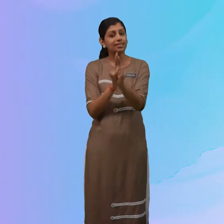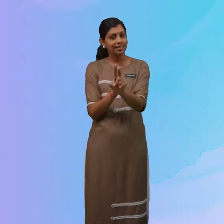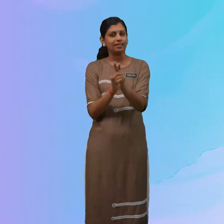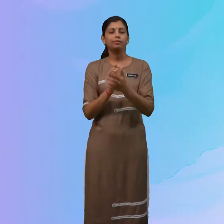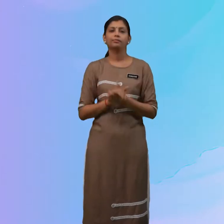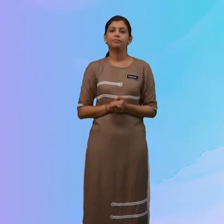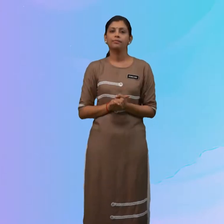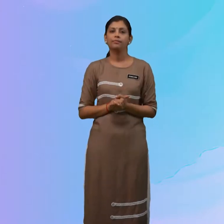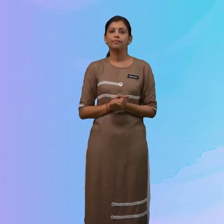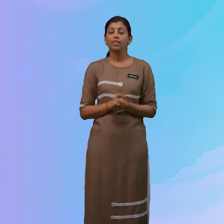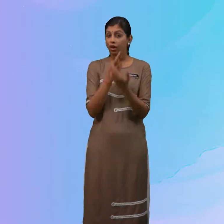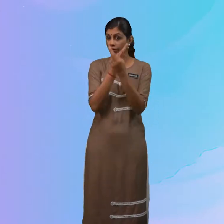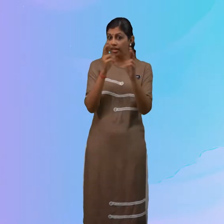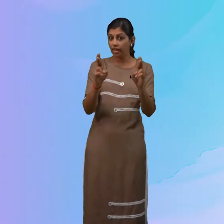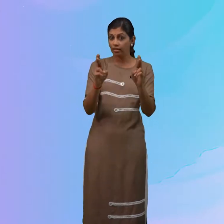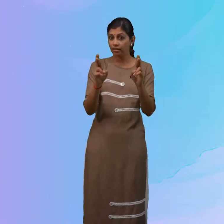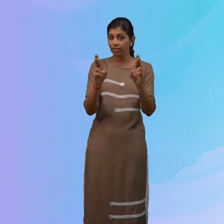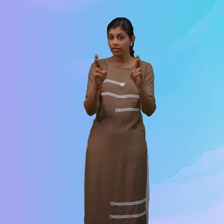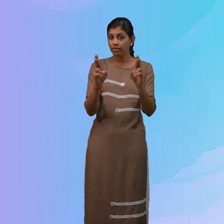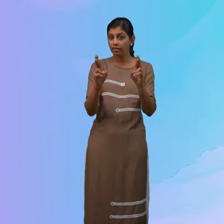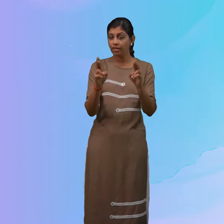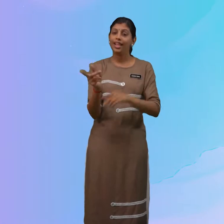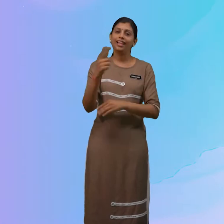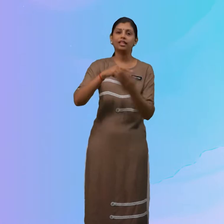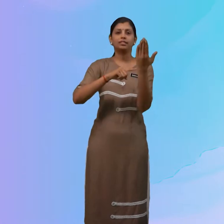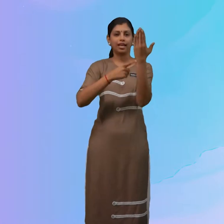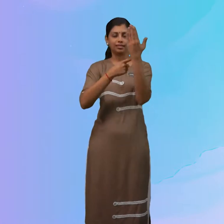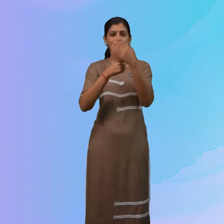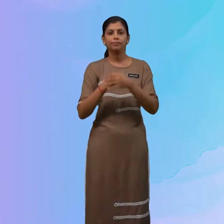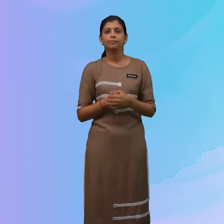answer. Ready? Let's start.